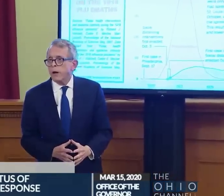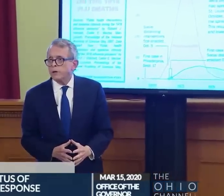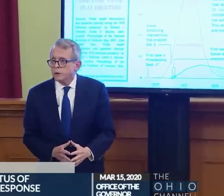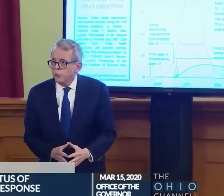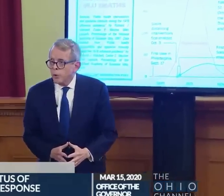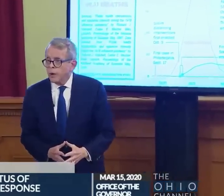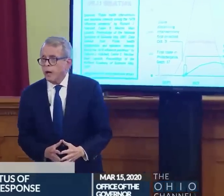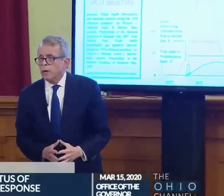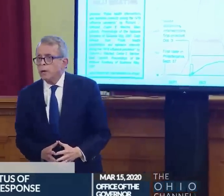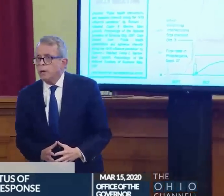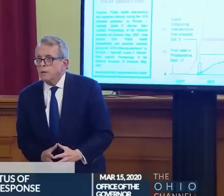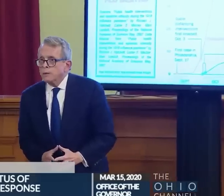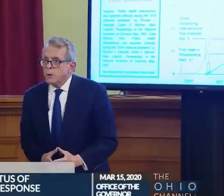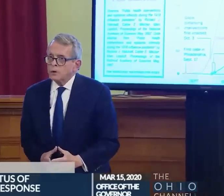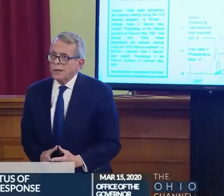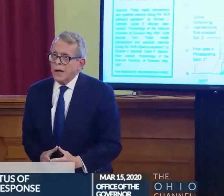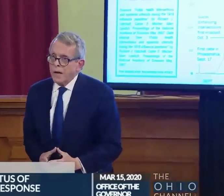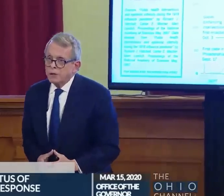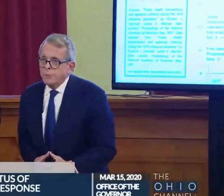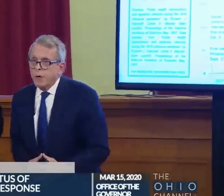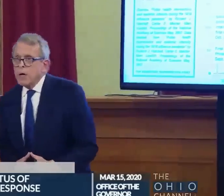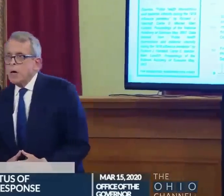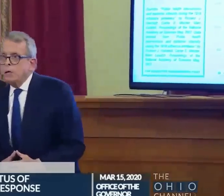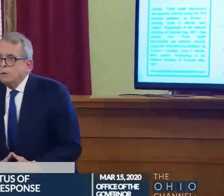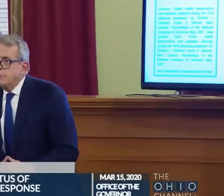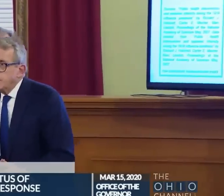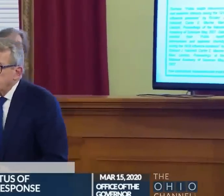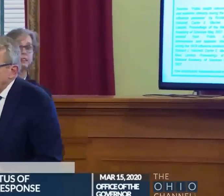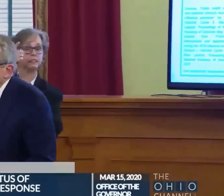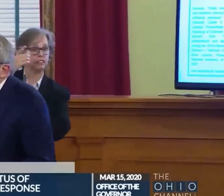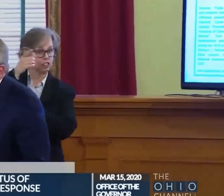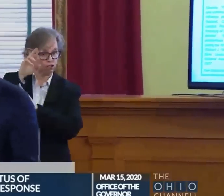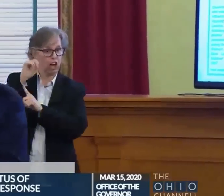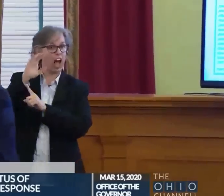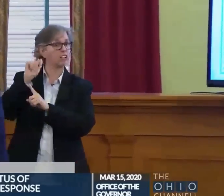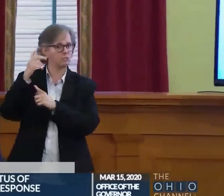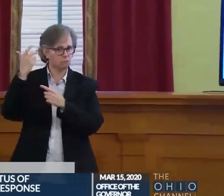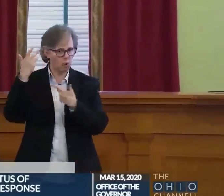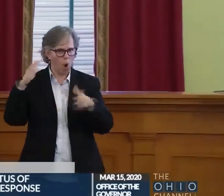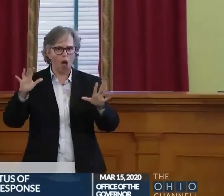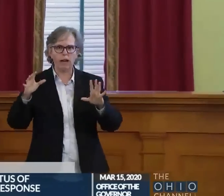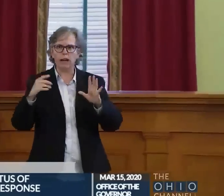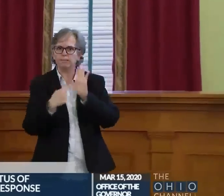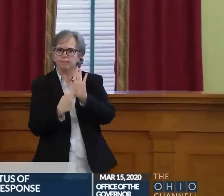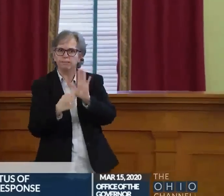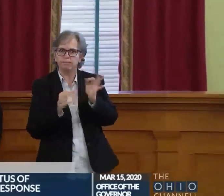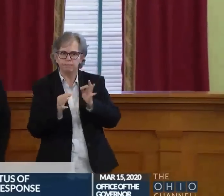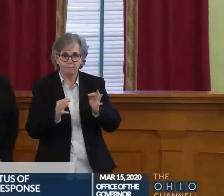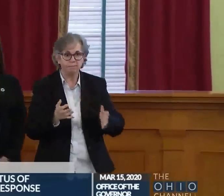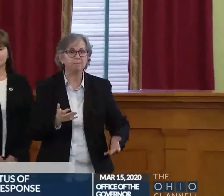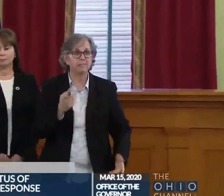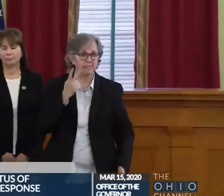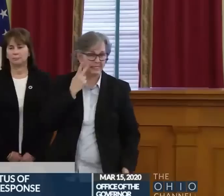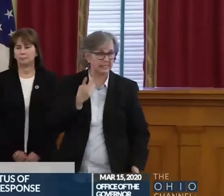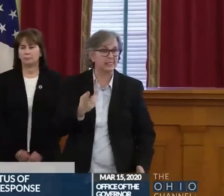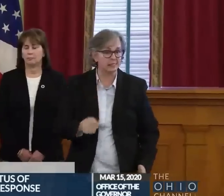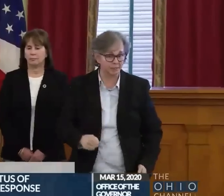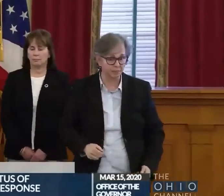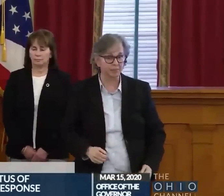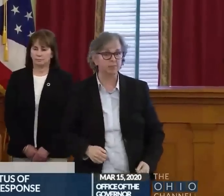Dr. Acton has pointed out, this always lags behind. And the deaths are way, way behind, and